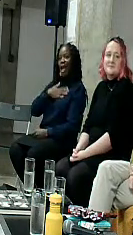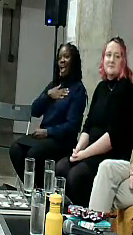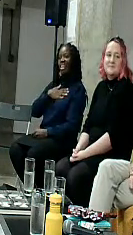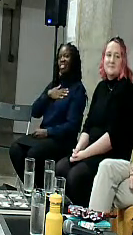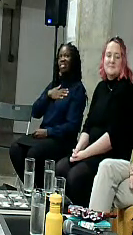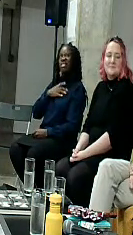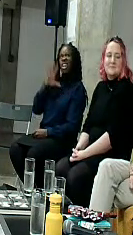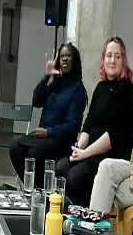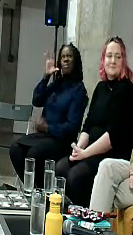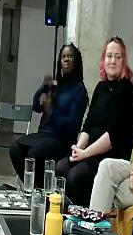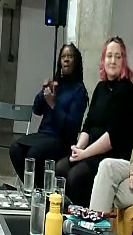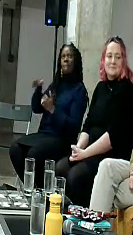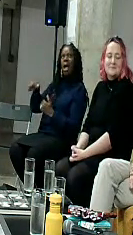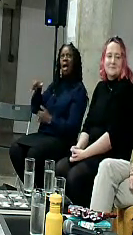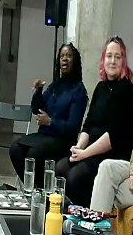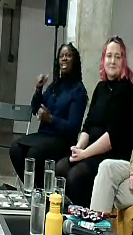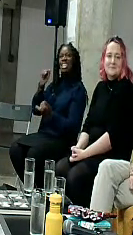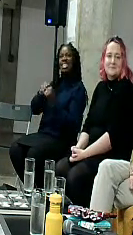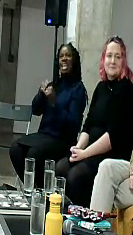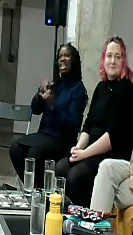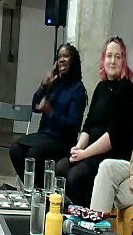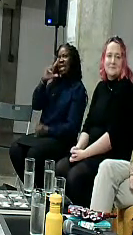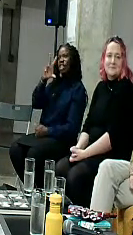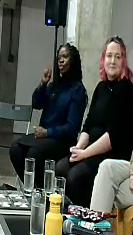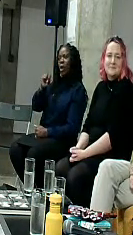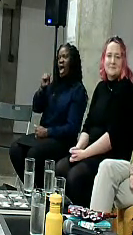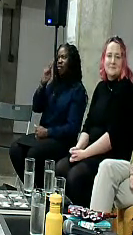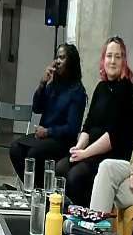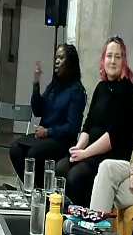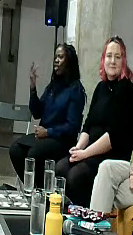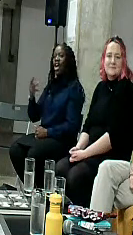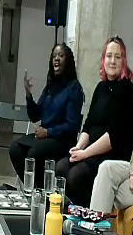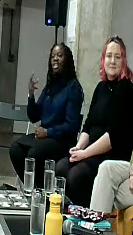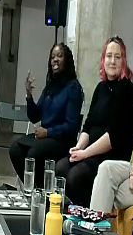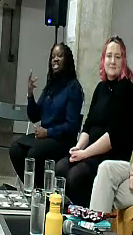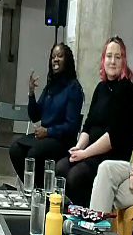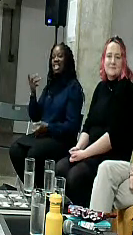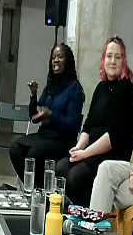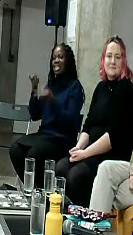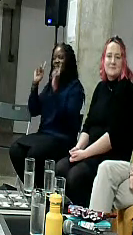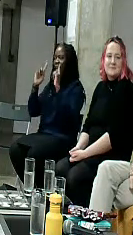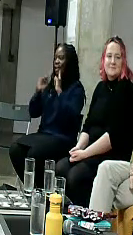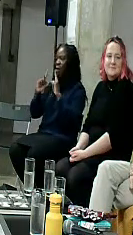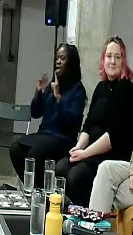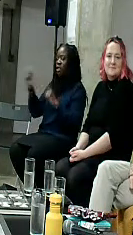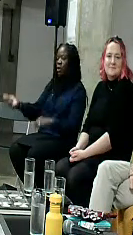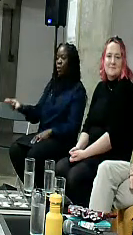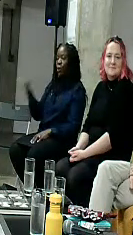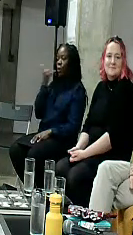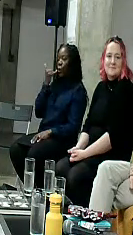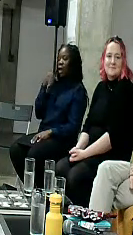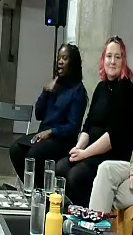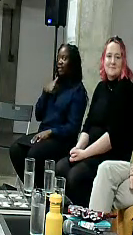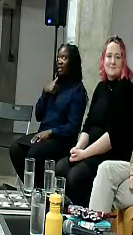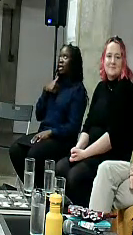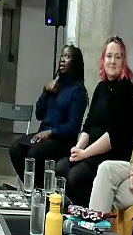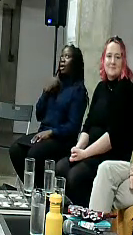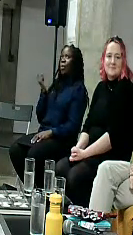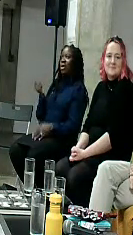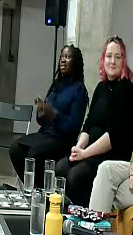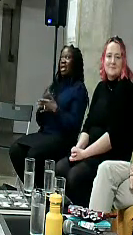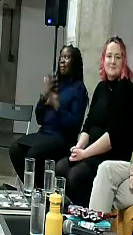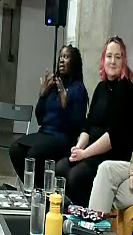about 12, 13, the headmaster called me and I thought, oh gosh, what's happened